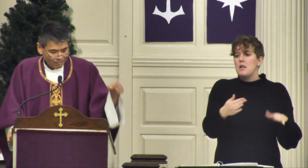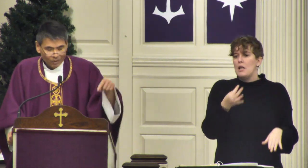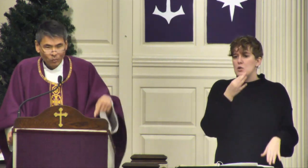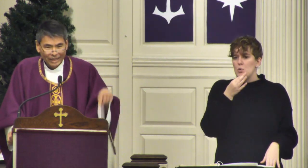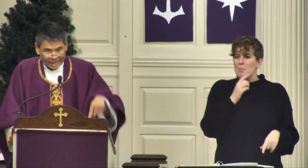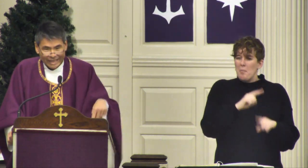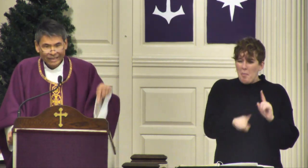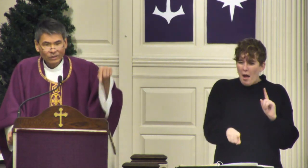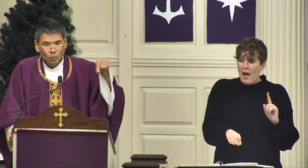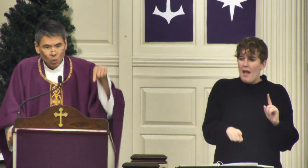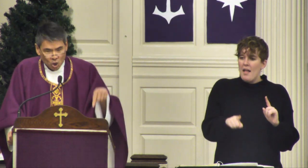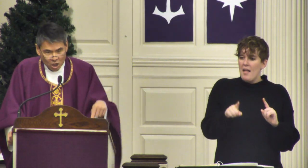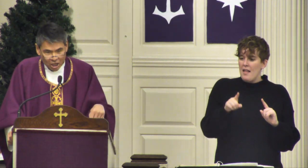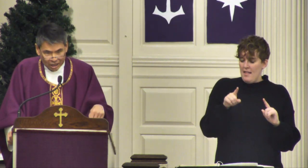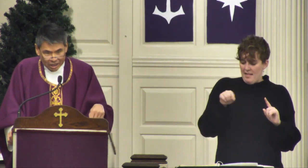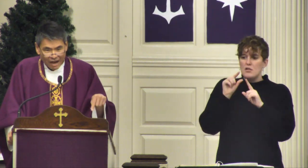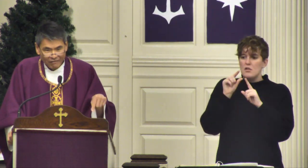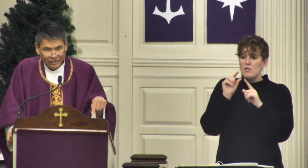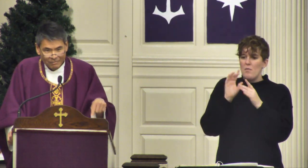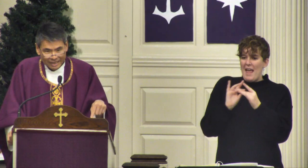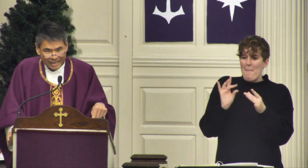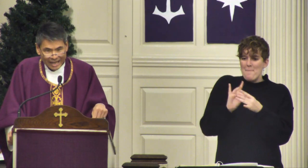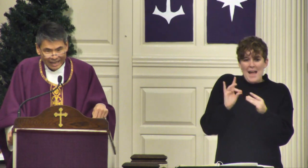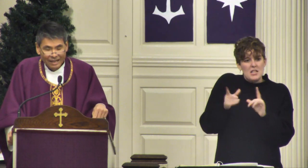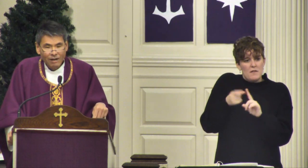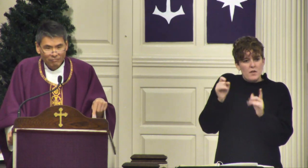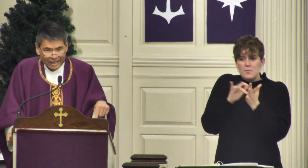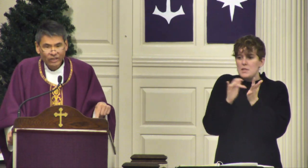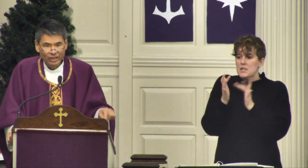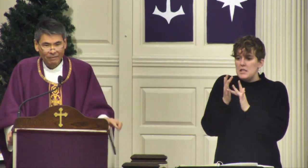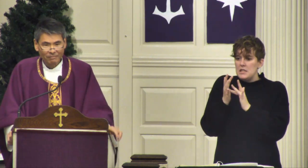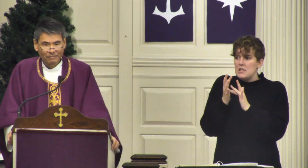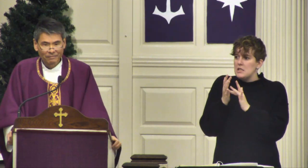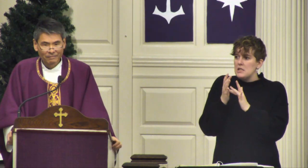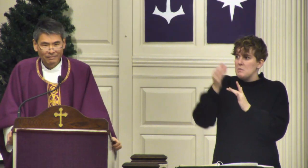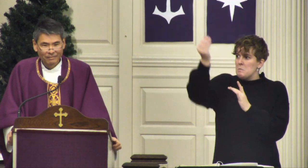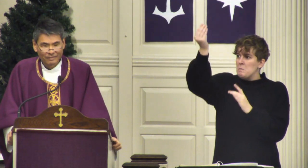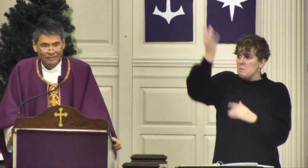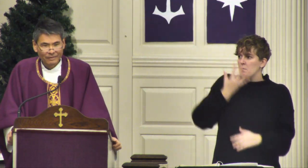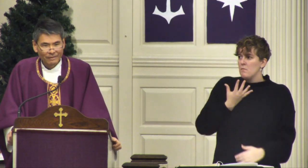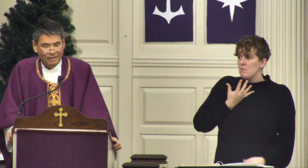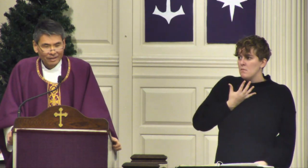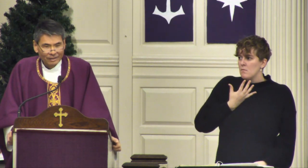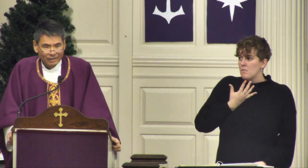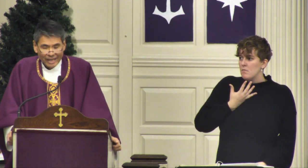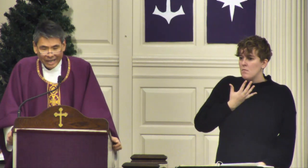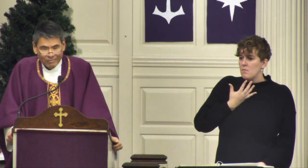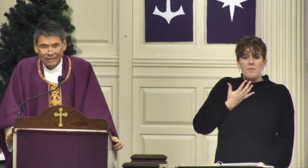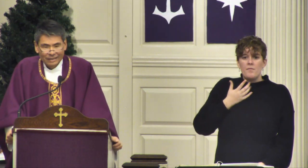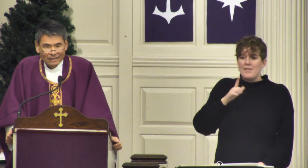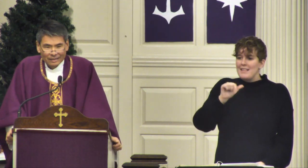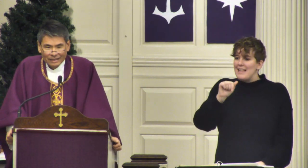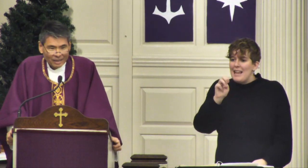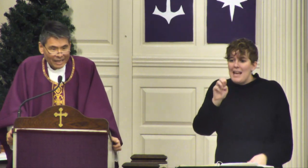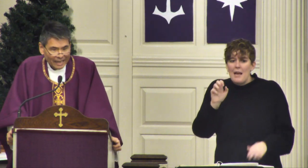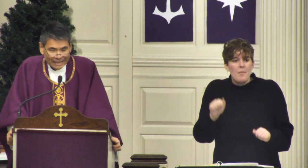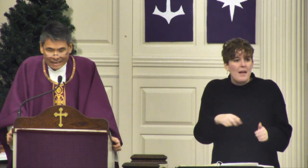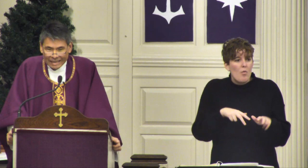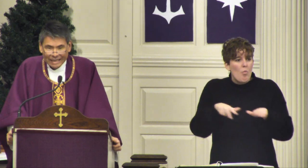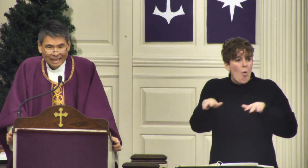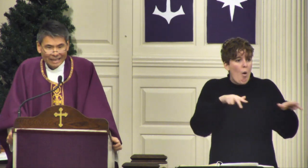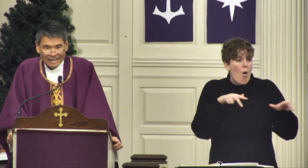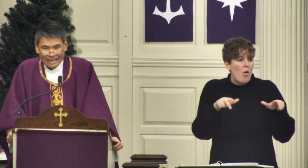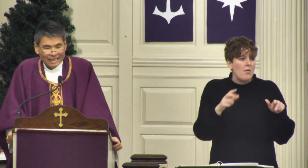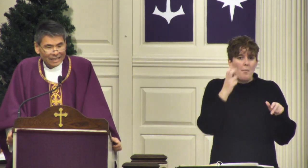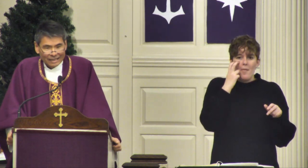when these words of the Messiah reach him, the lame walk, the blind